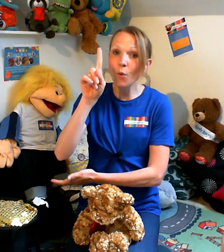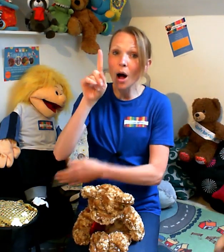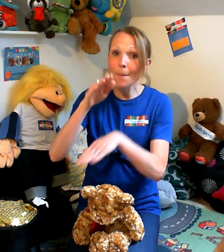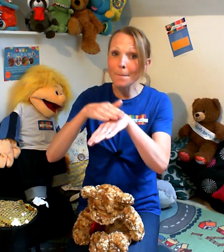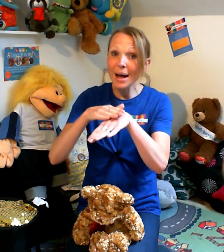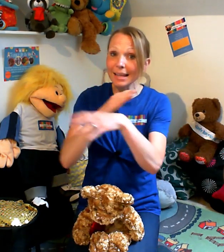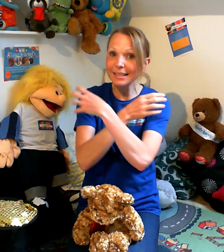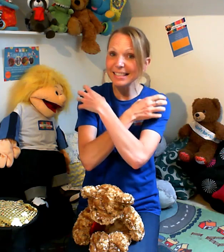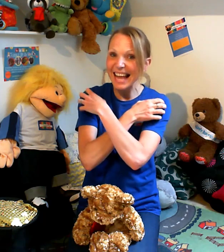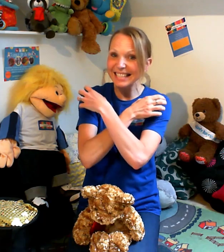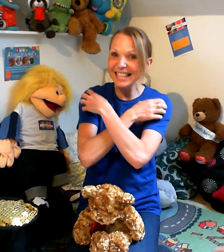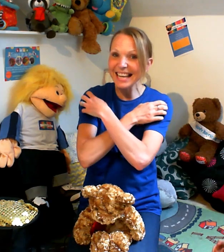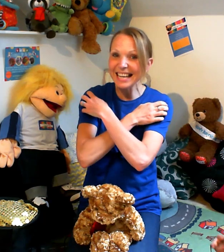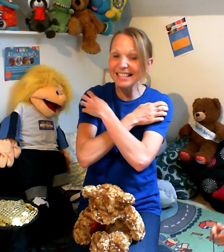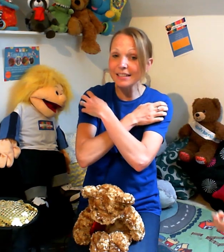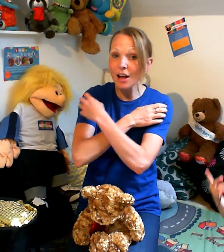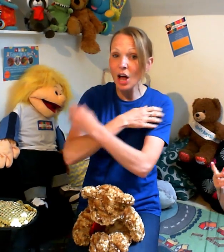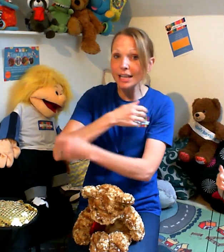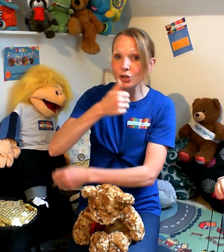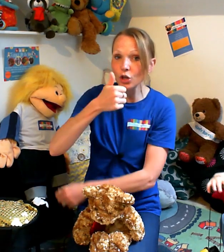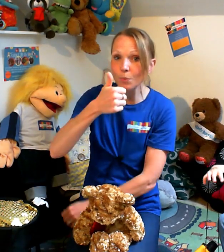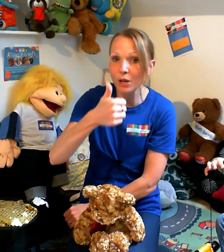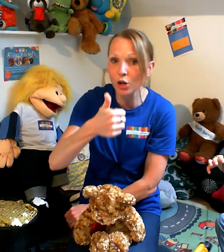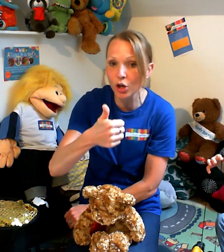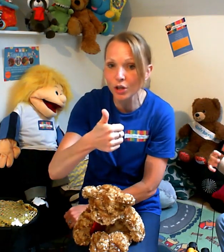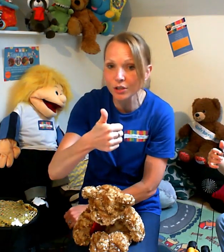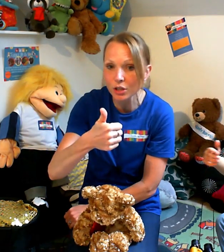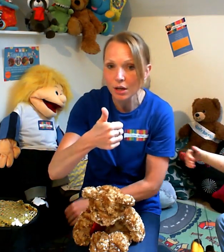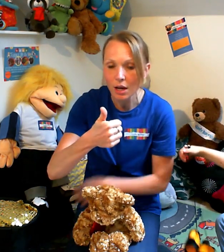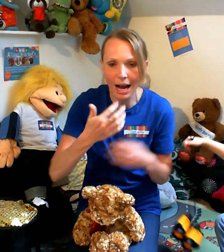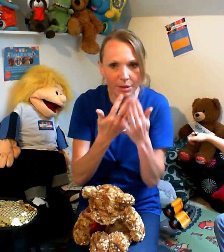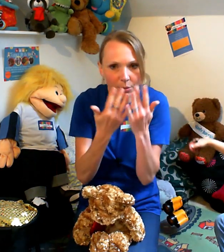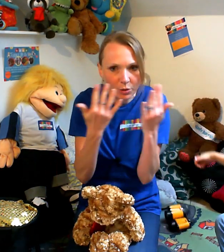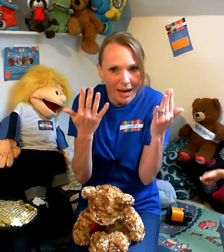one bad teddy decided to be good, how many would we have?